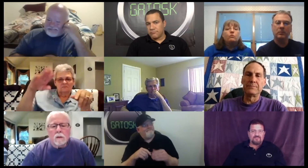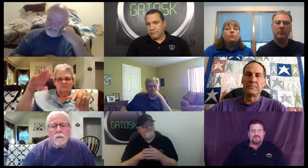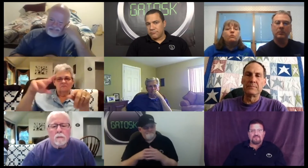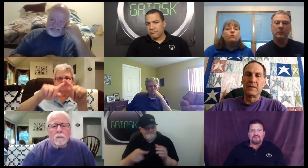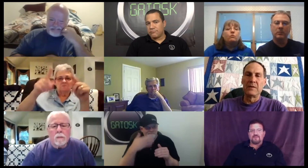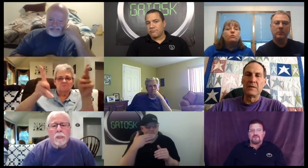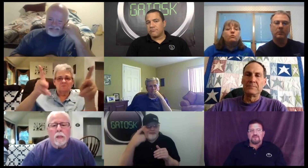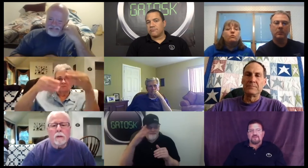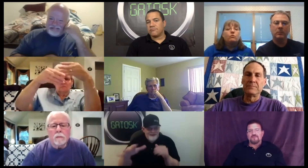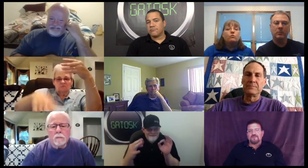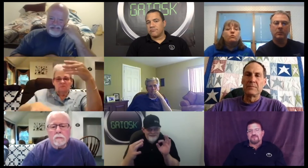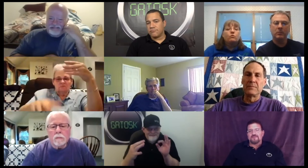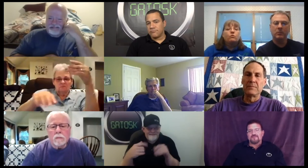That's a good point.